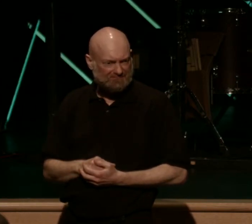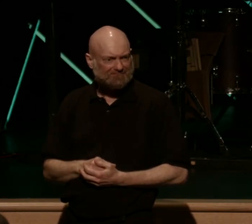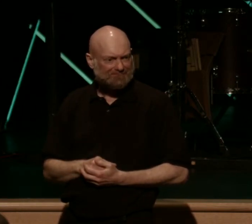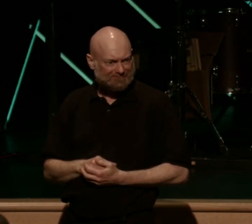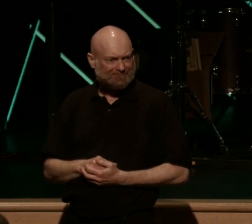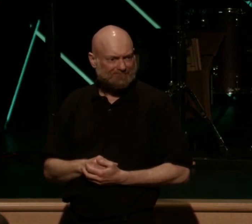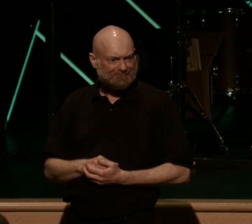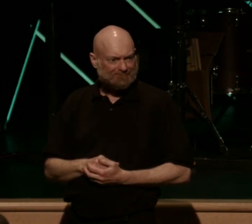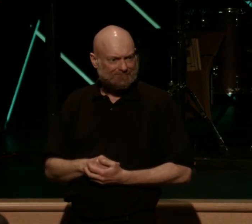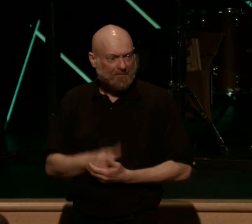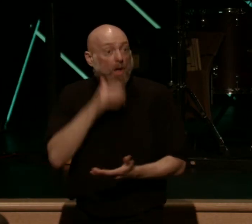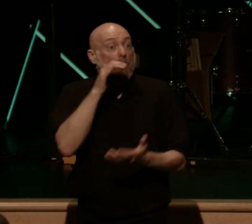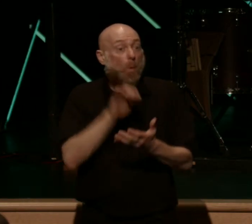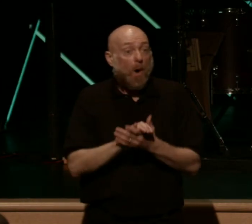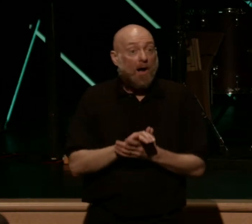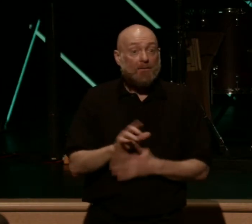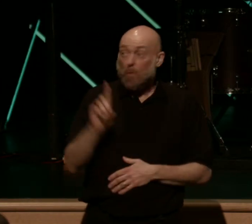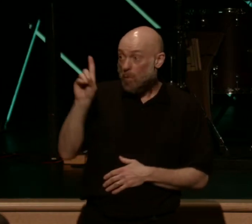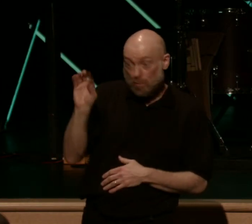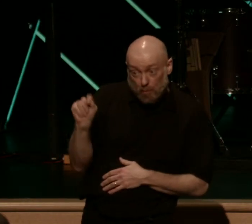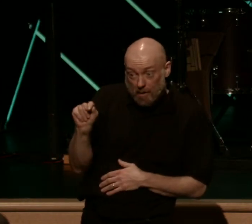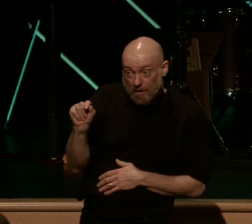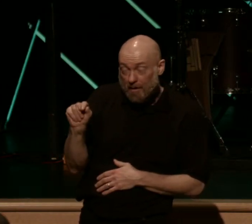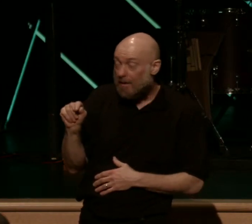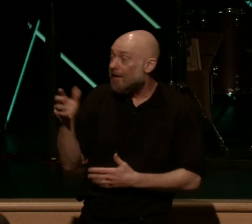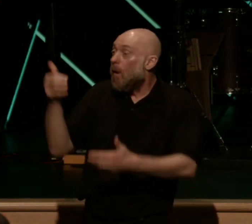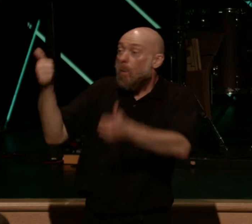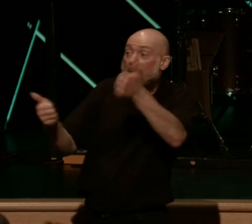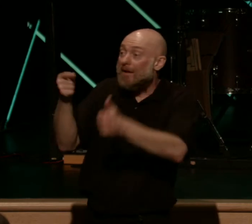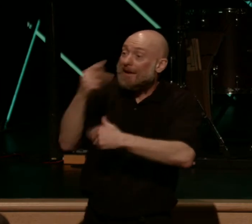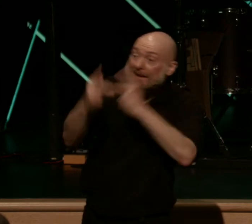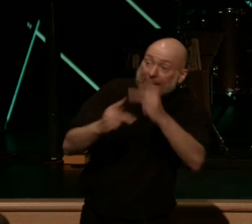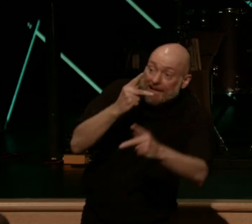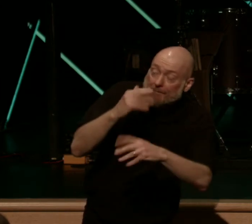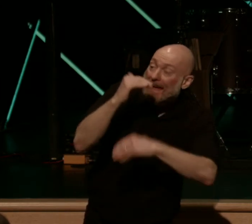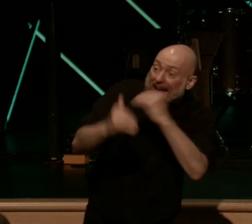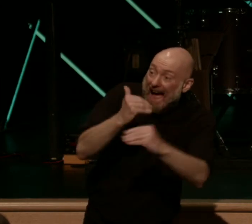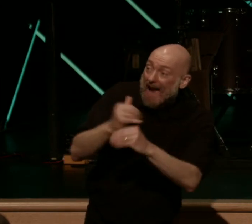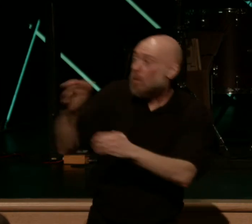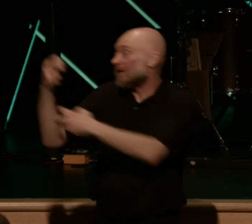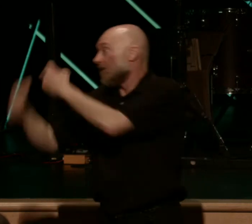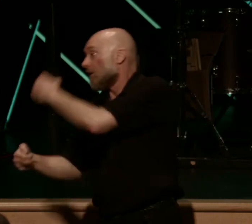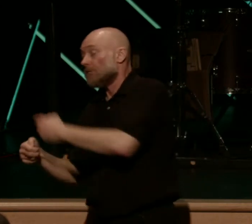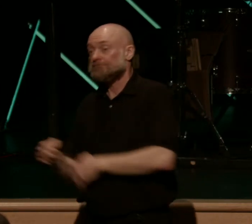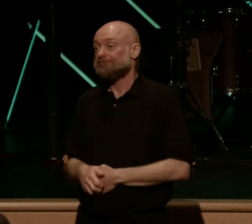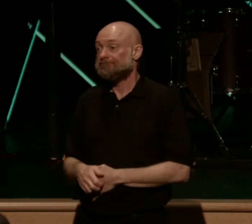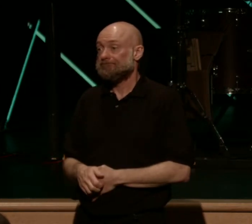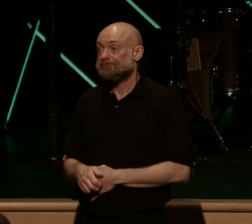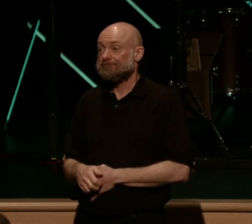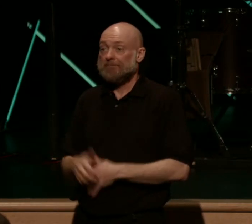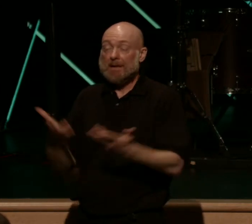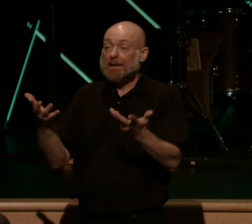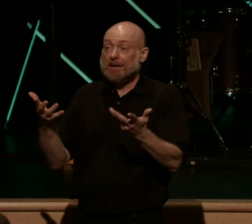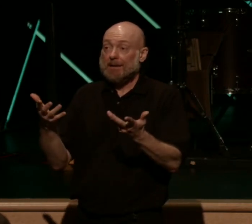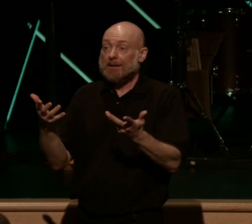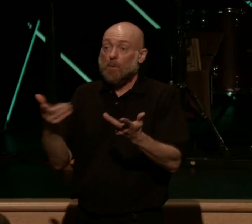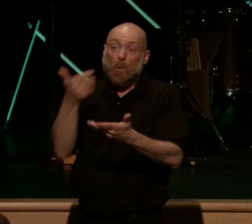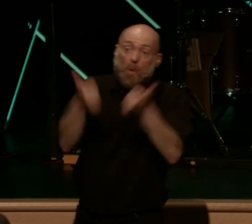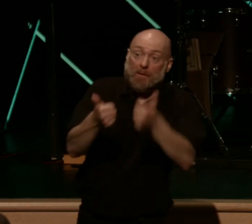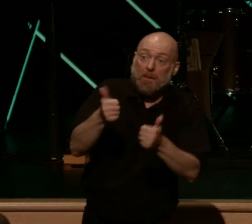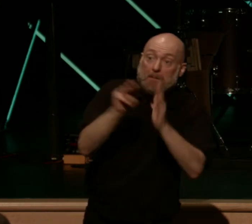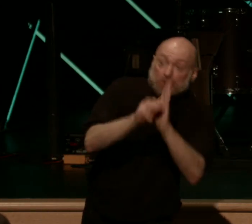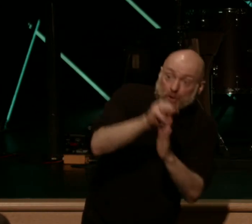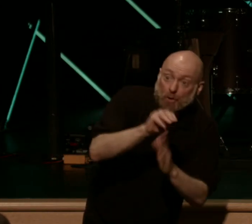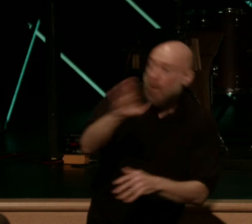And she will do this whether her husband is a kind man or a difficult man, a spiritually mature